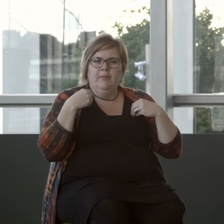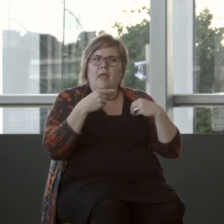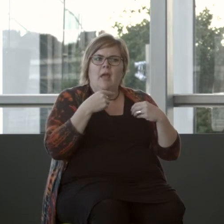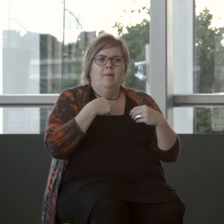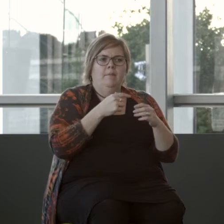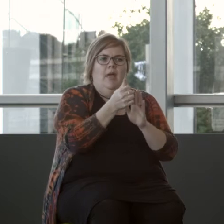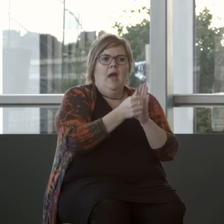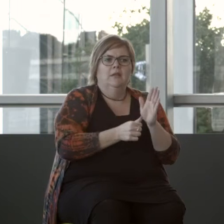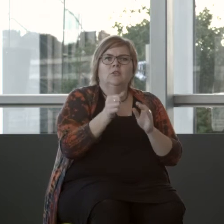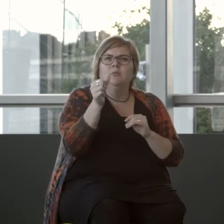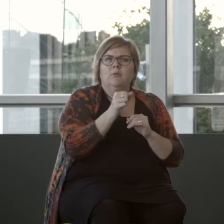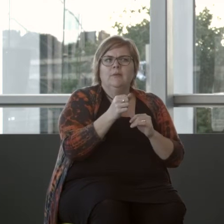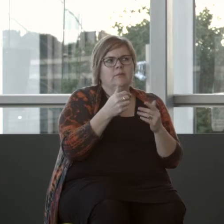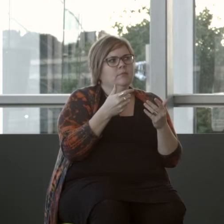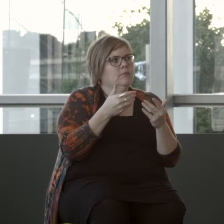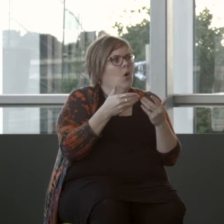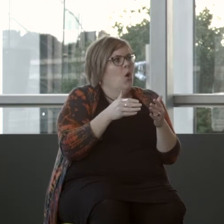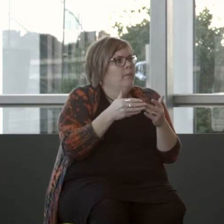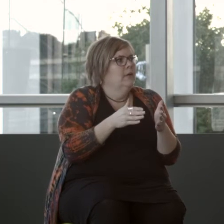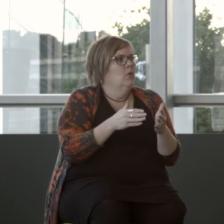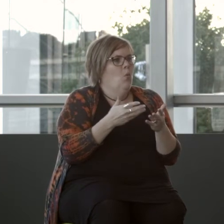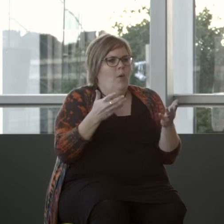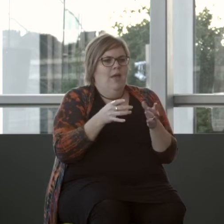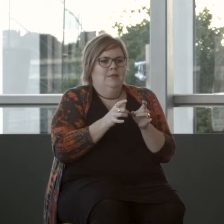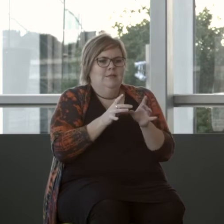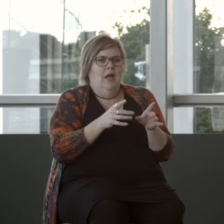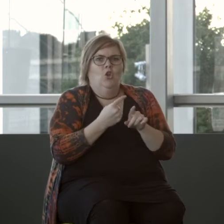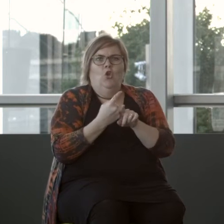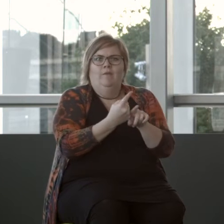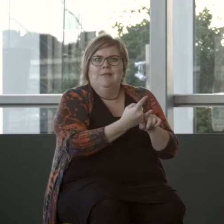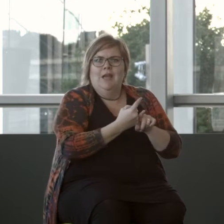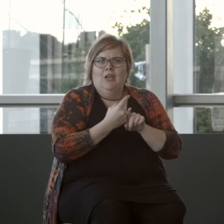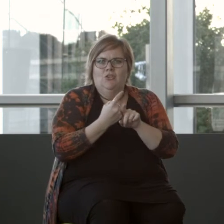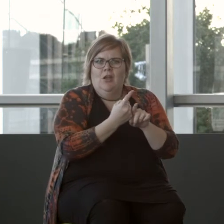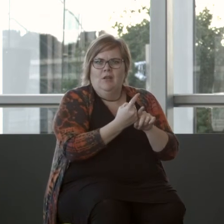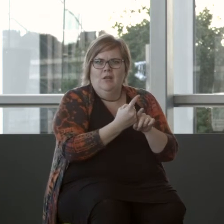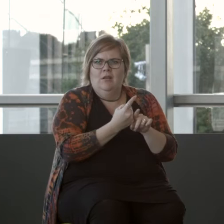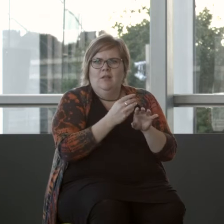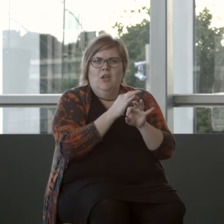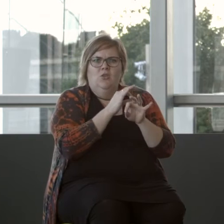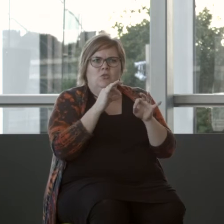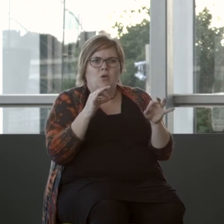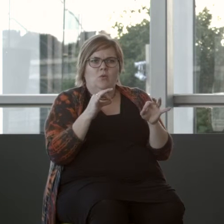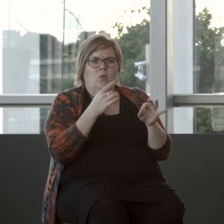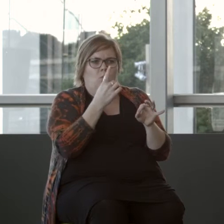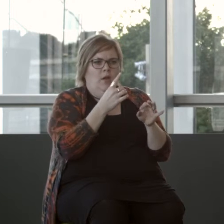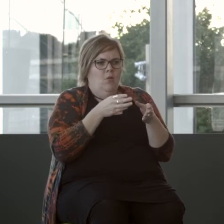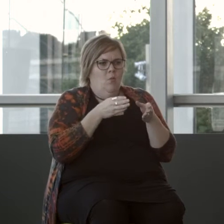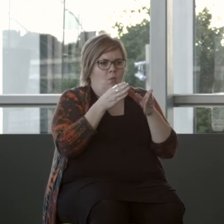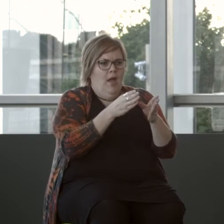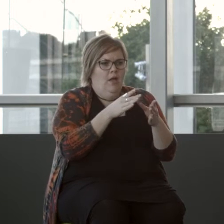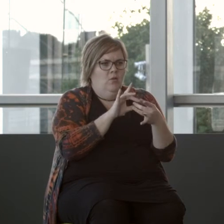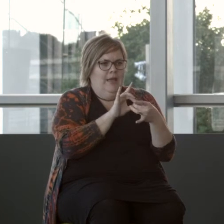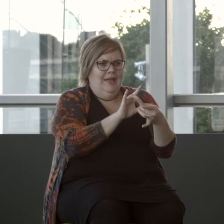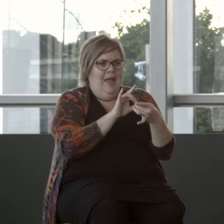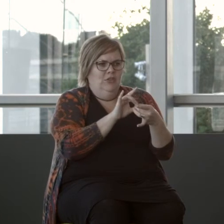be a little bit open, like a place to start a conversation. They're not a didactic form of engagement.